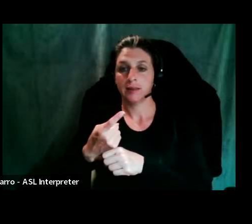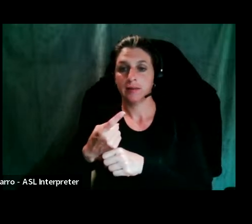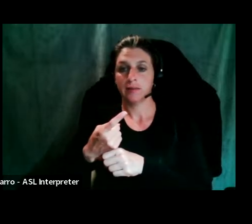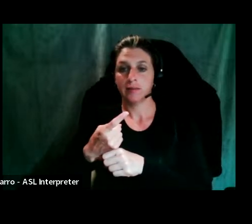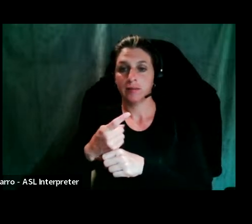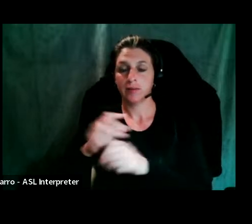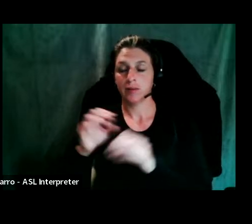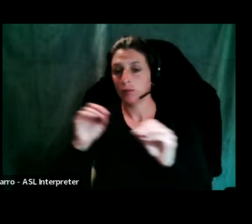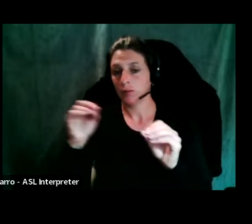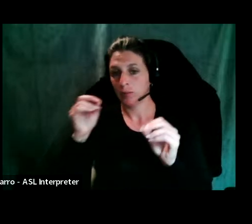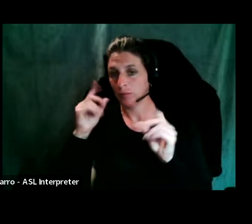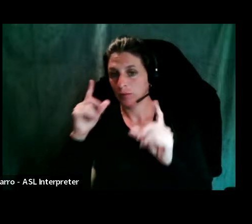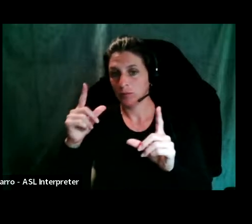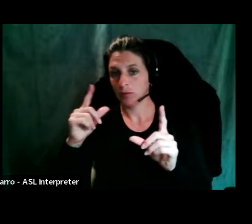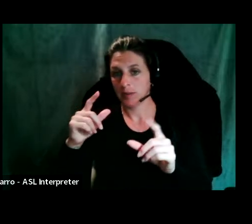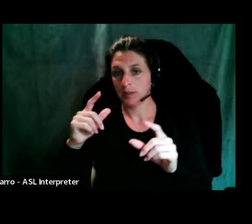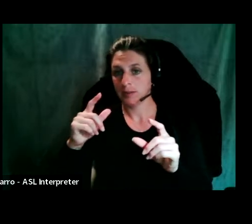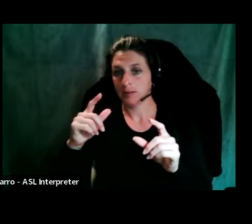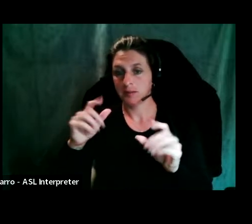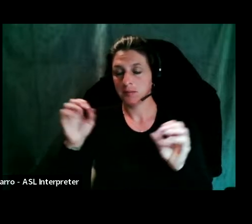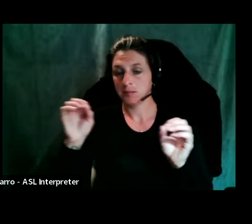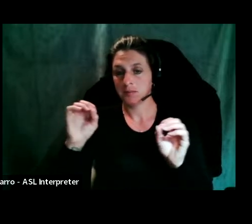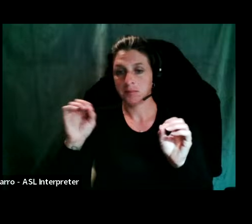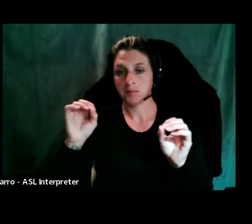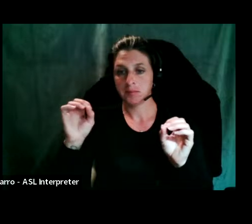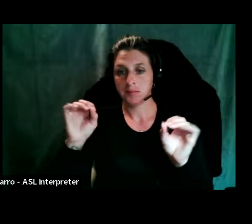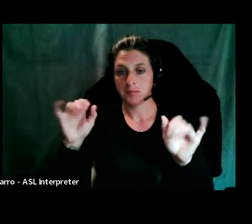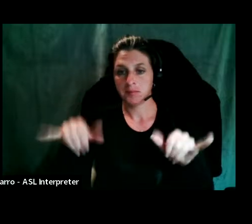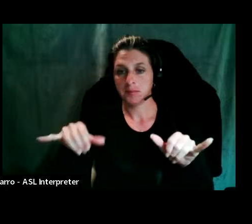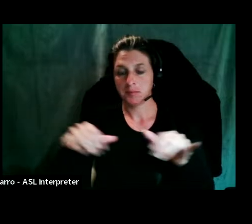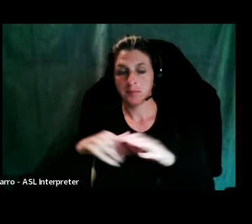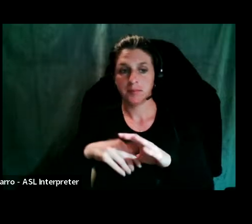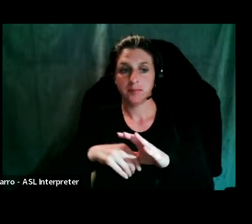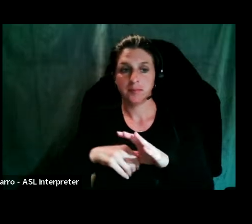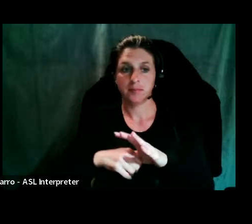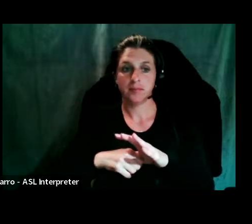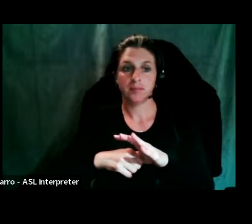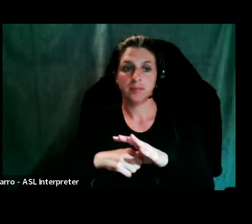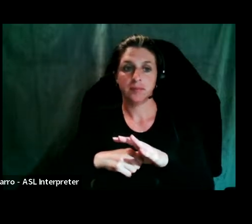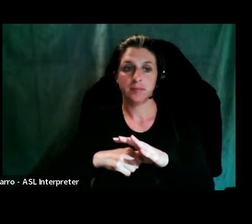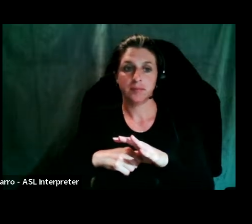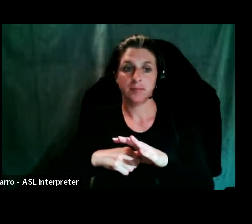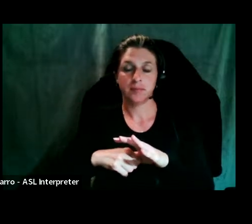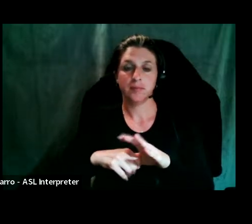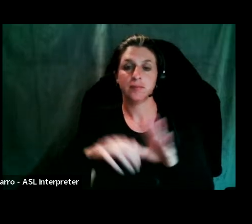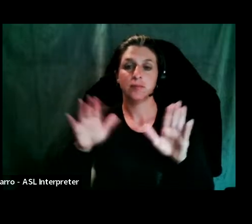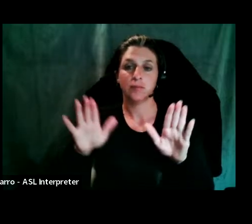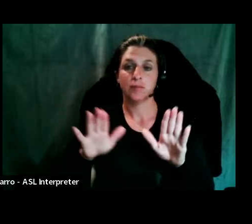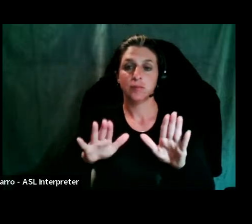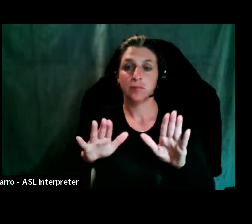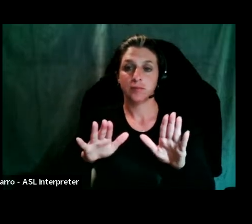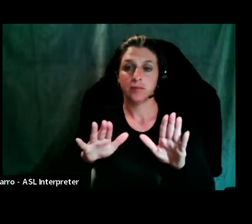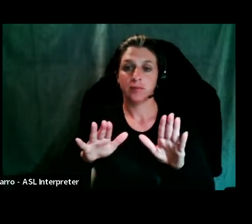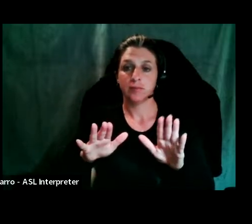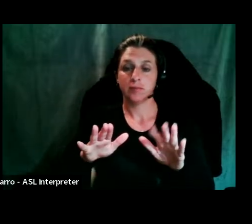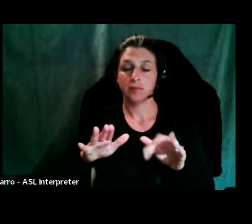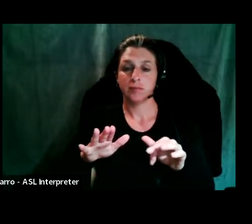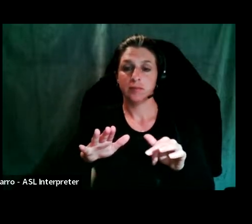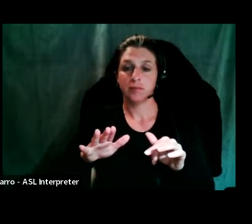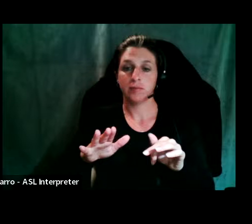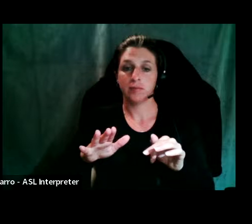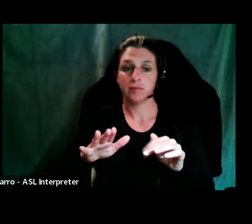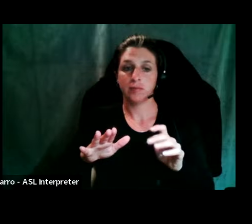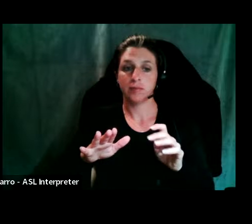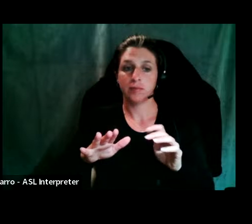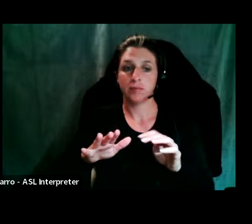No surprises here whatsoever. Okay, great. Scroll up for